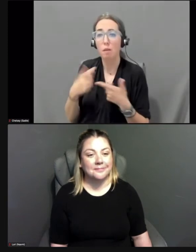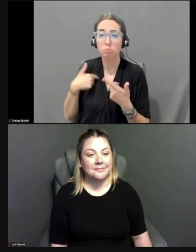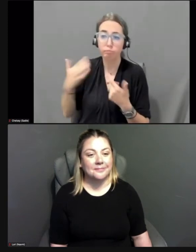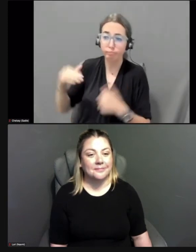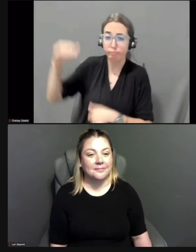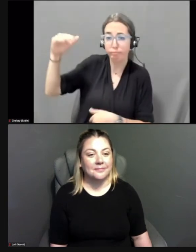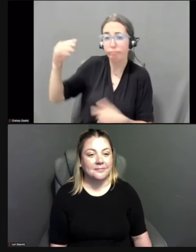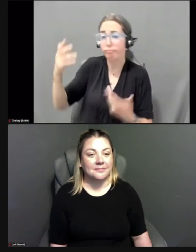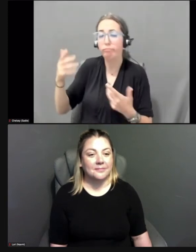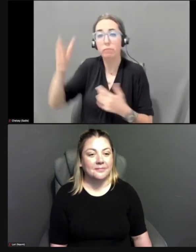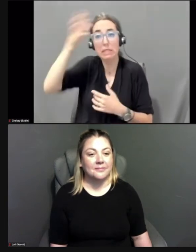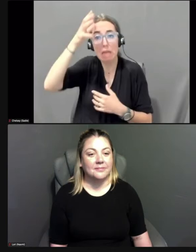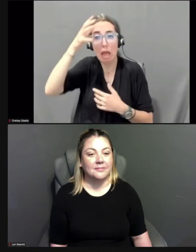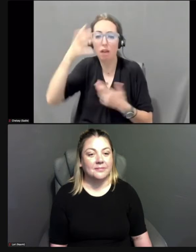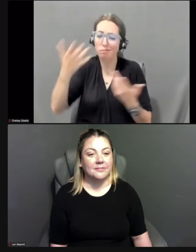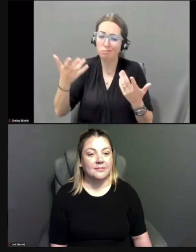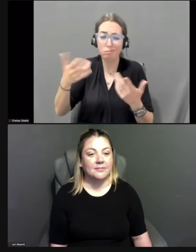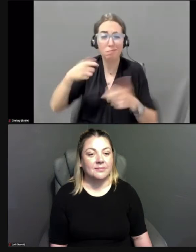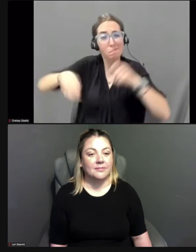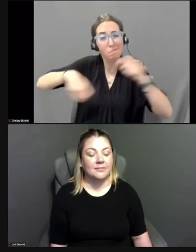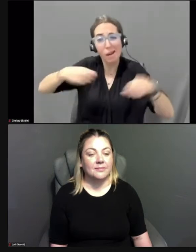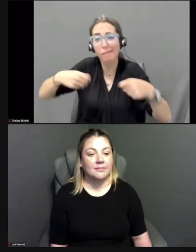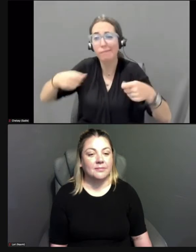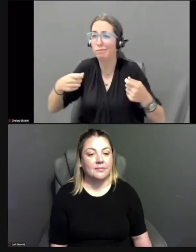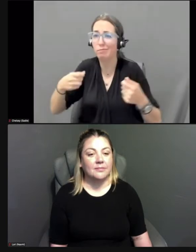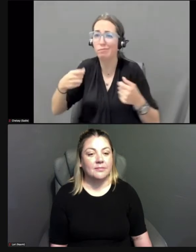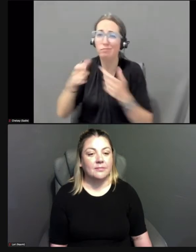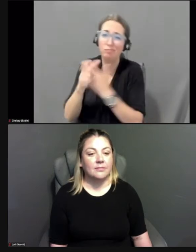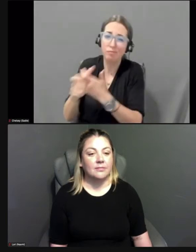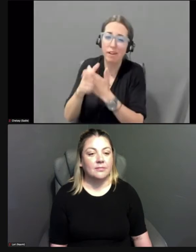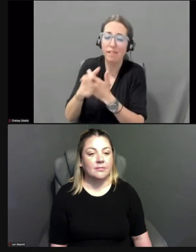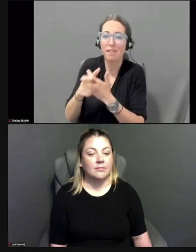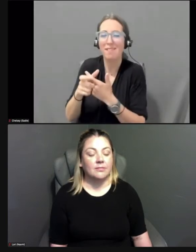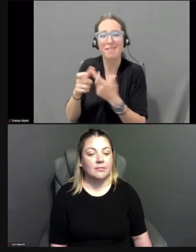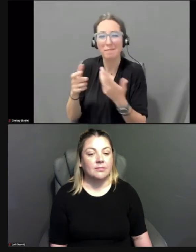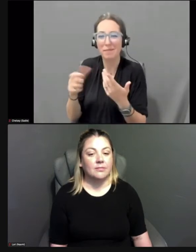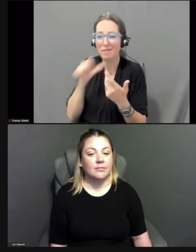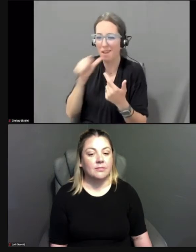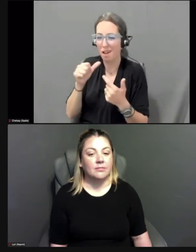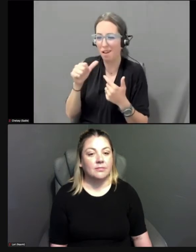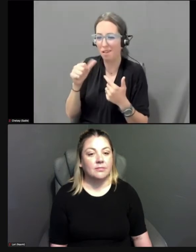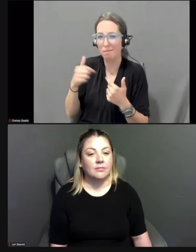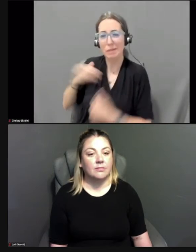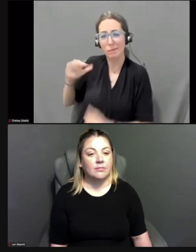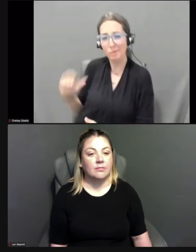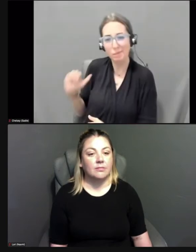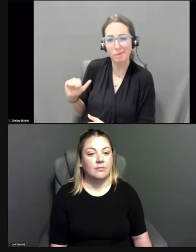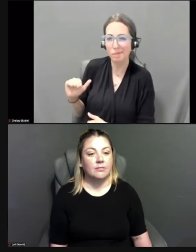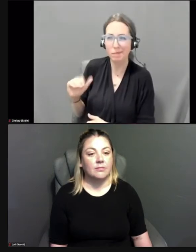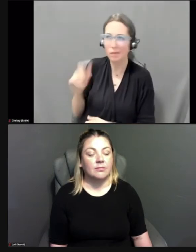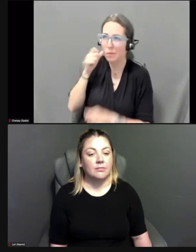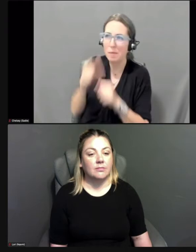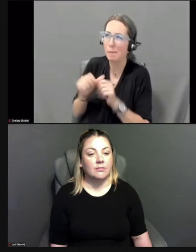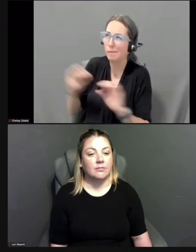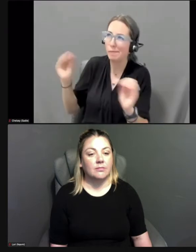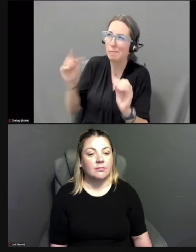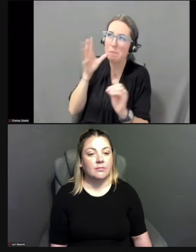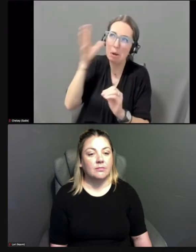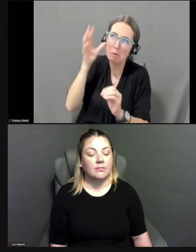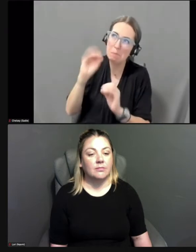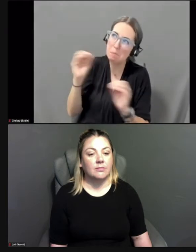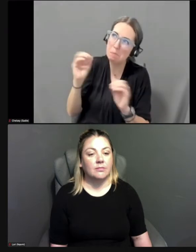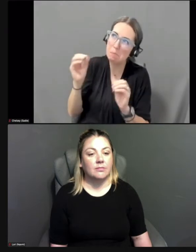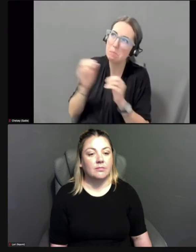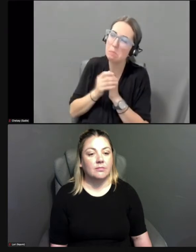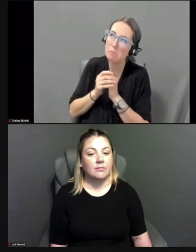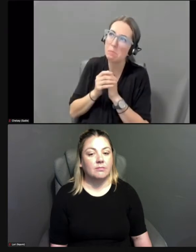like that. And it wasn't until like that didn't happen when I was a little kid that I can remember. But it